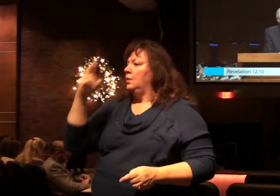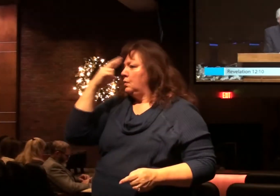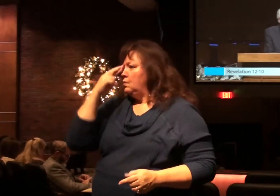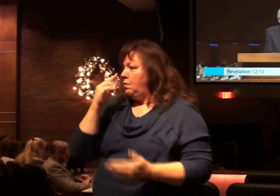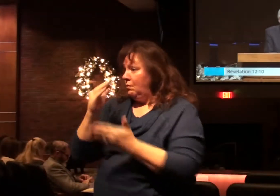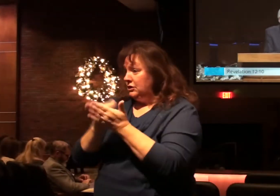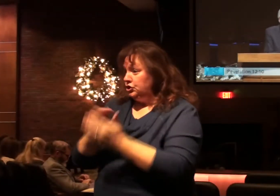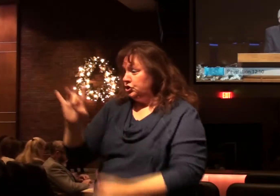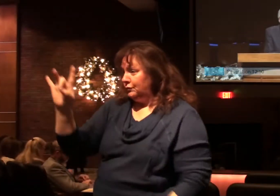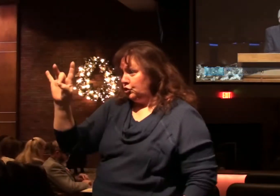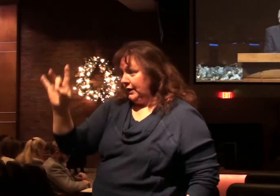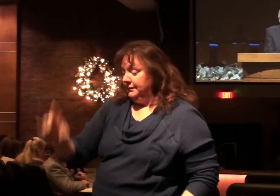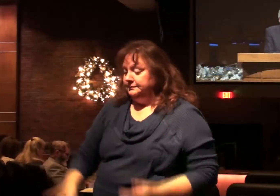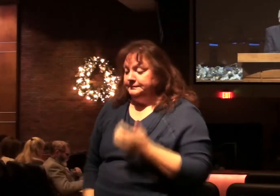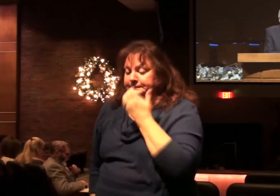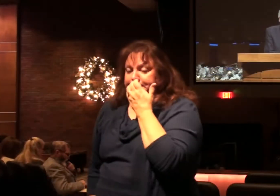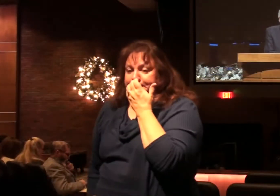8.